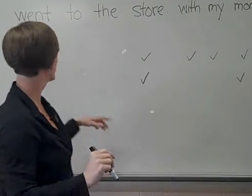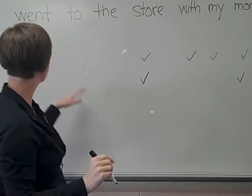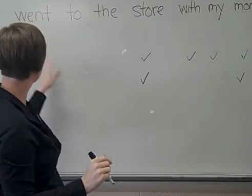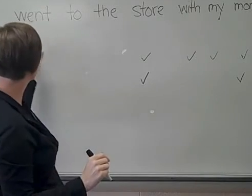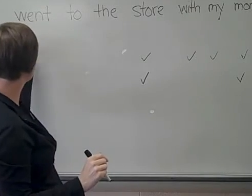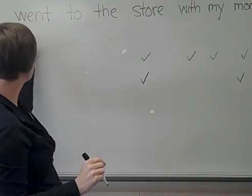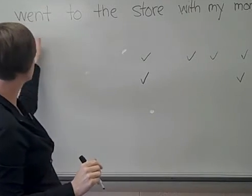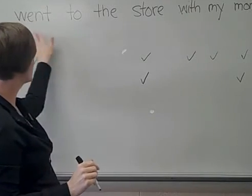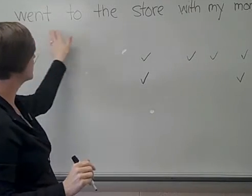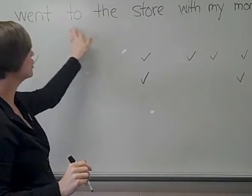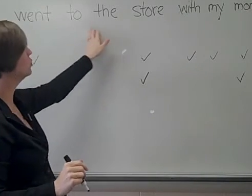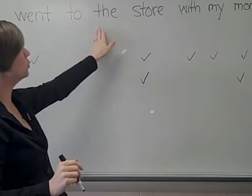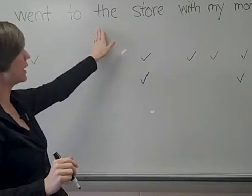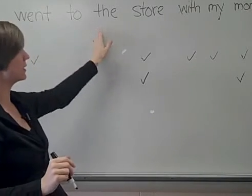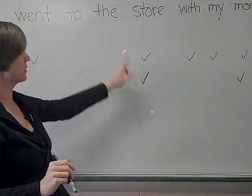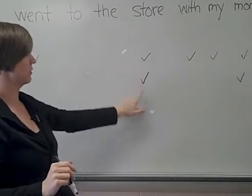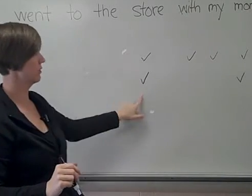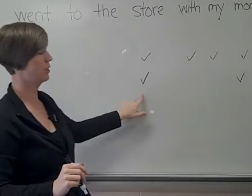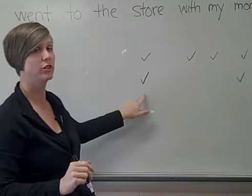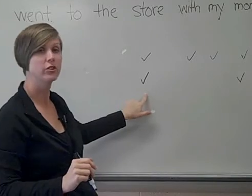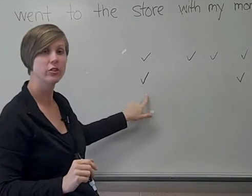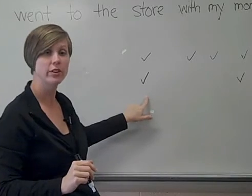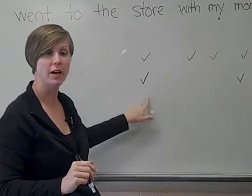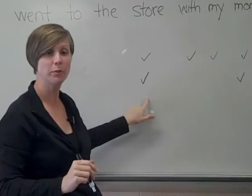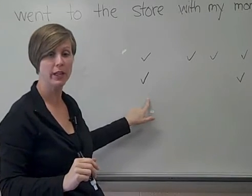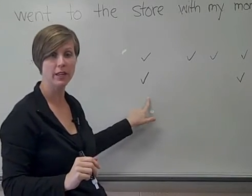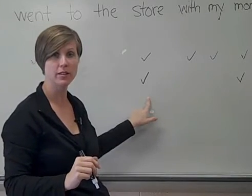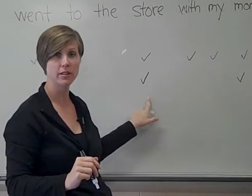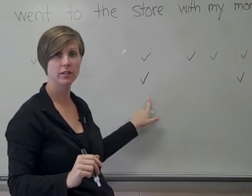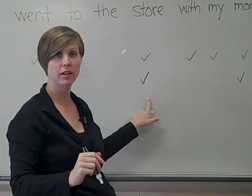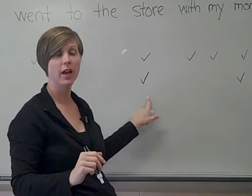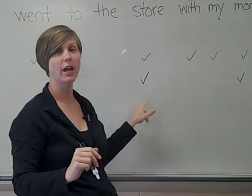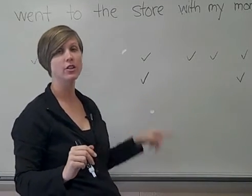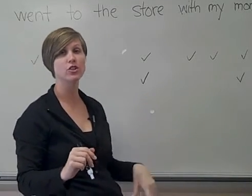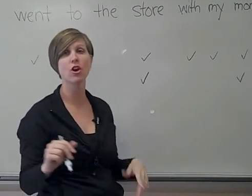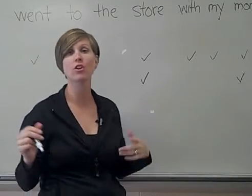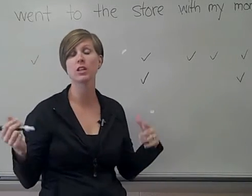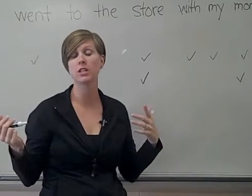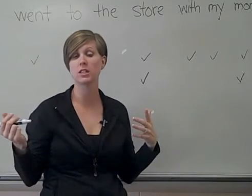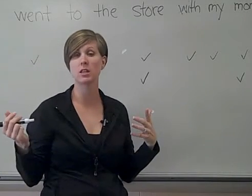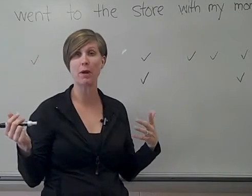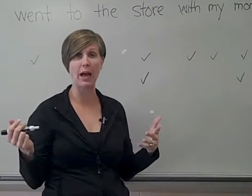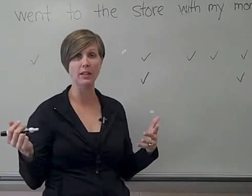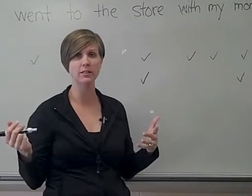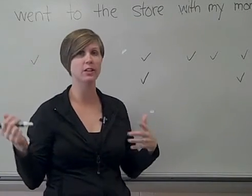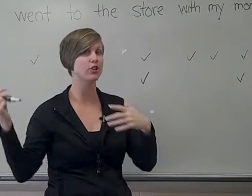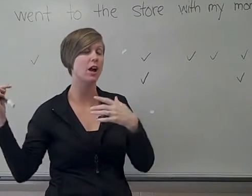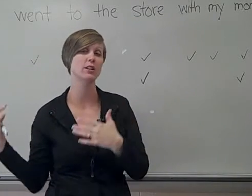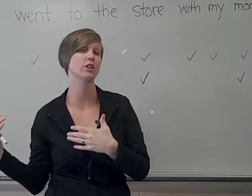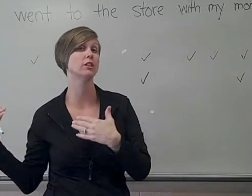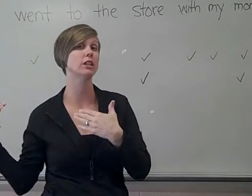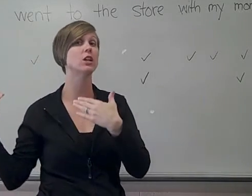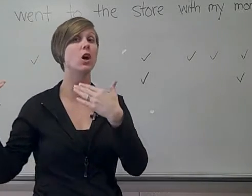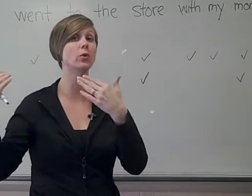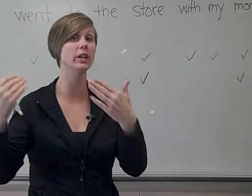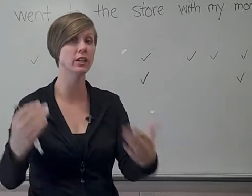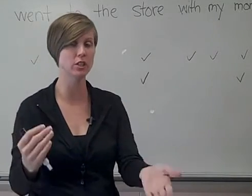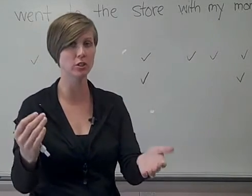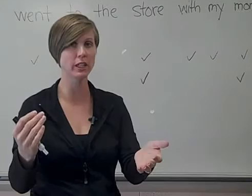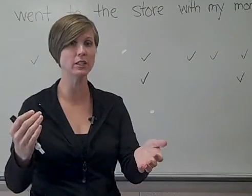that takes care of saying that you went to that place. And to show that it's in the past, that you're not currently going to it,